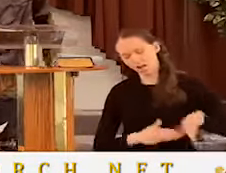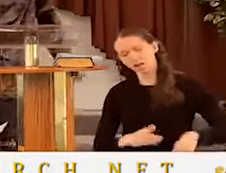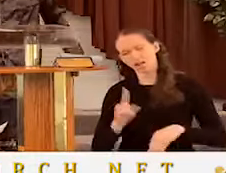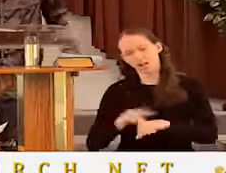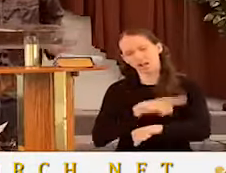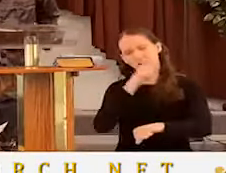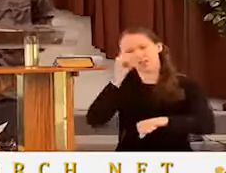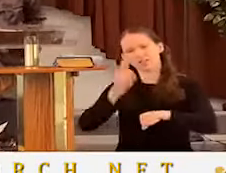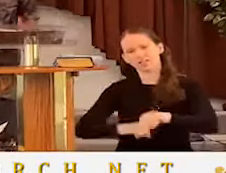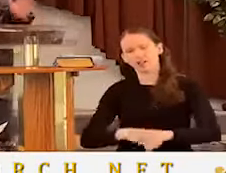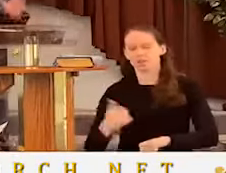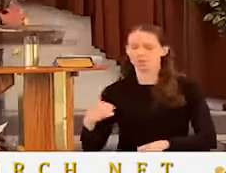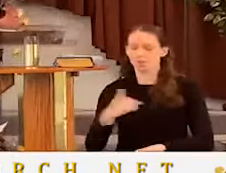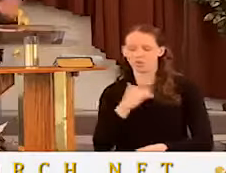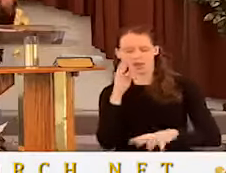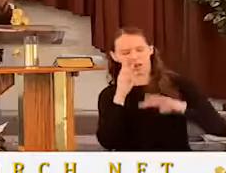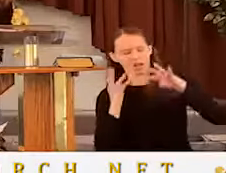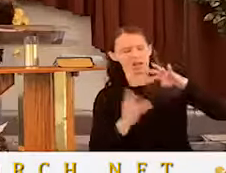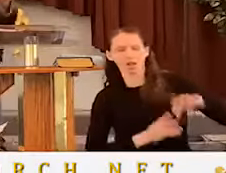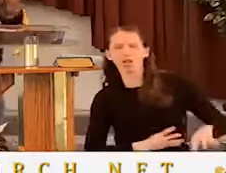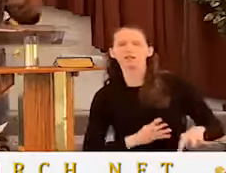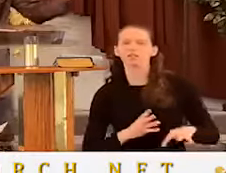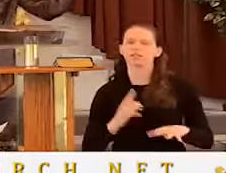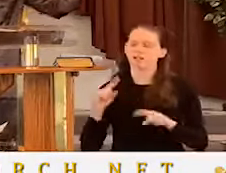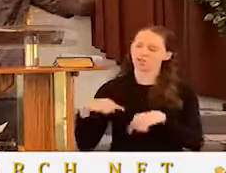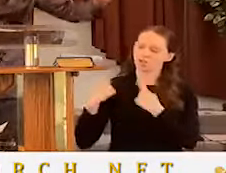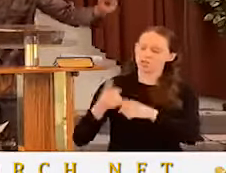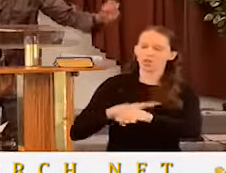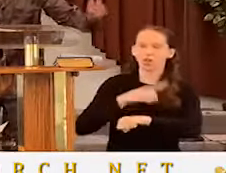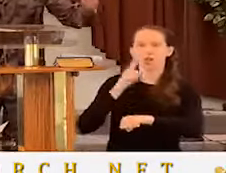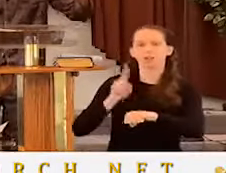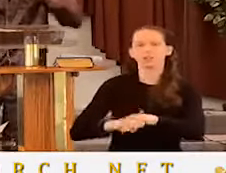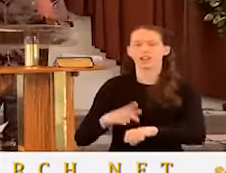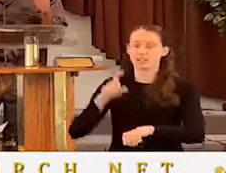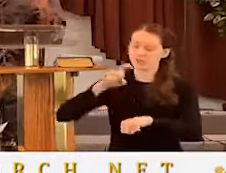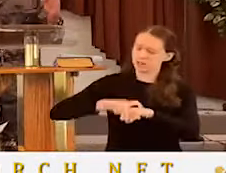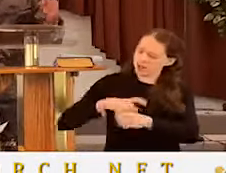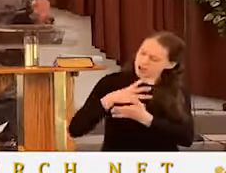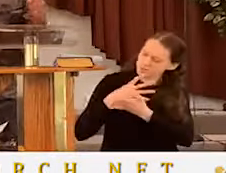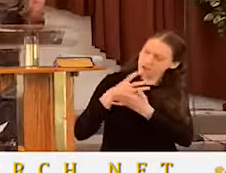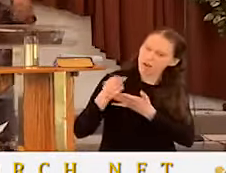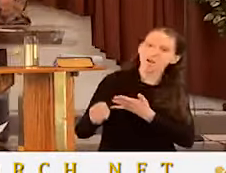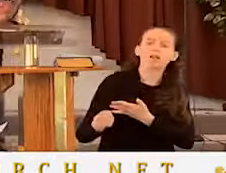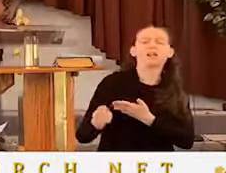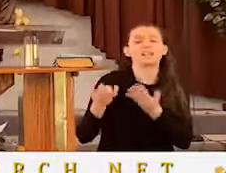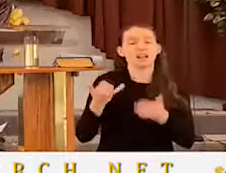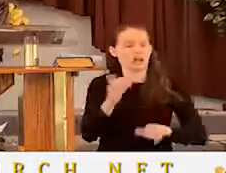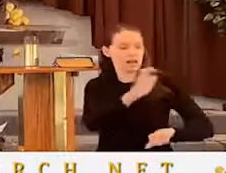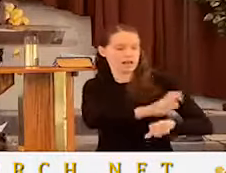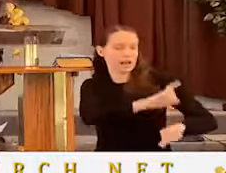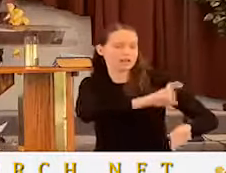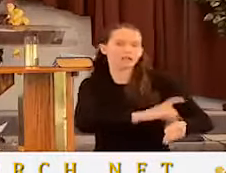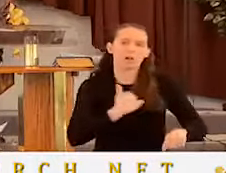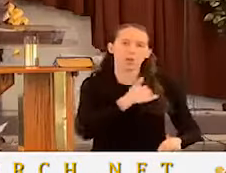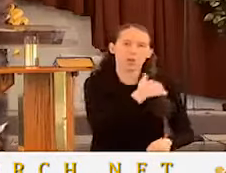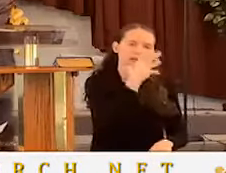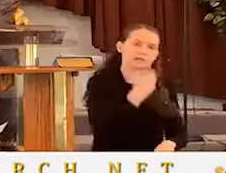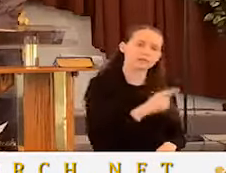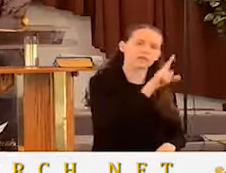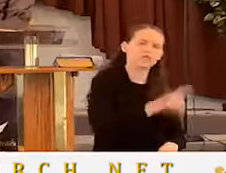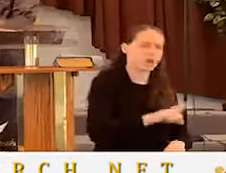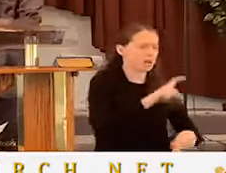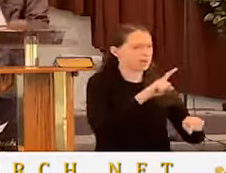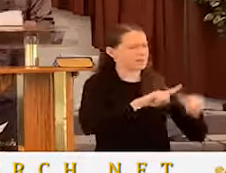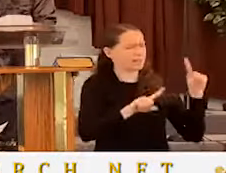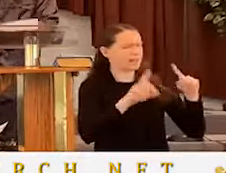long. We've been asleep and time has passed us by. Nighttime is when you go to sleep, but the